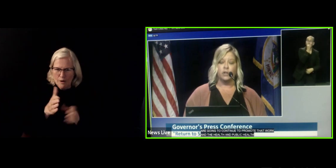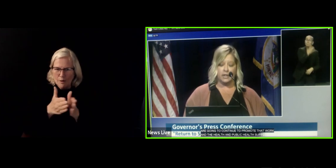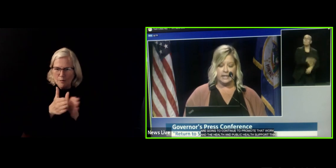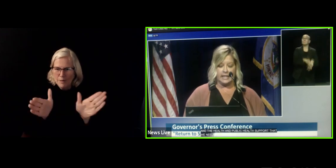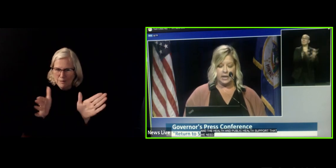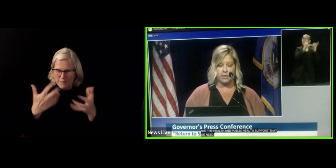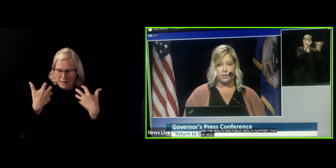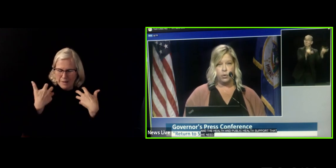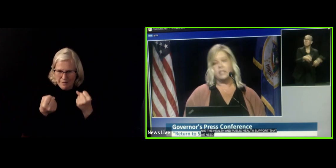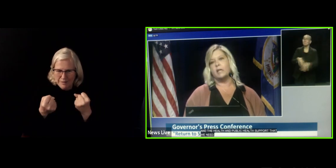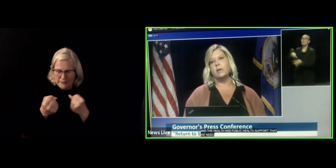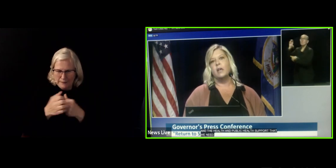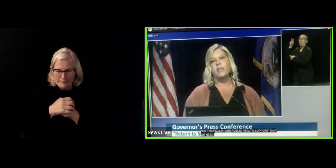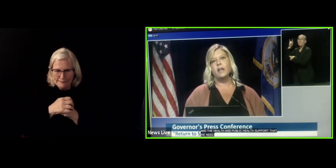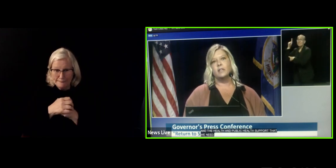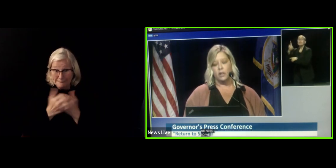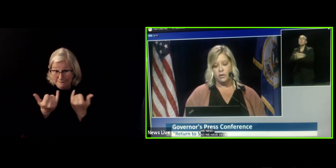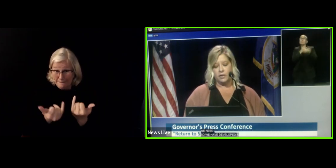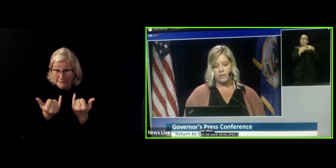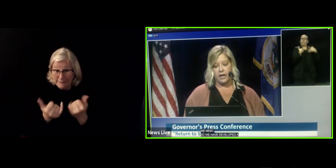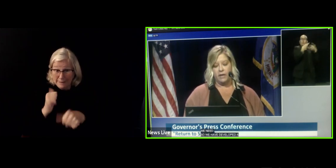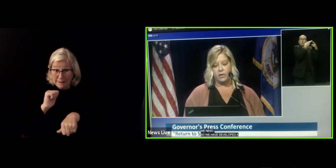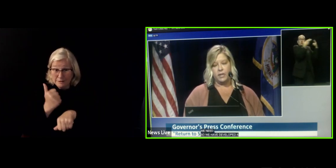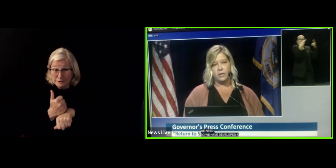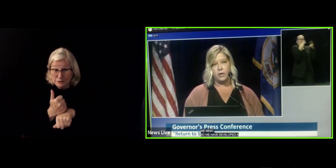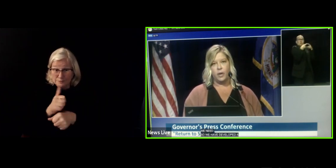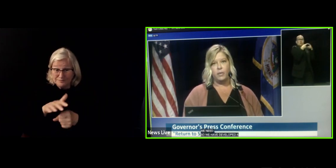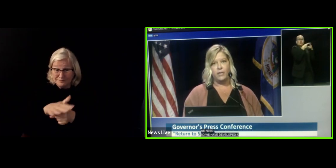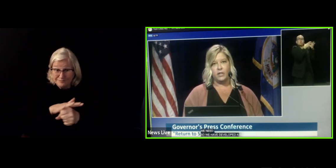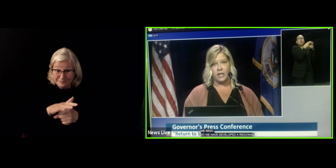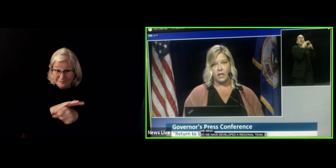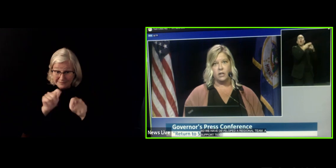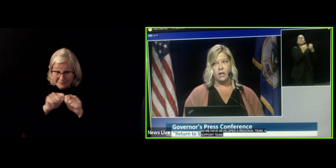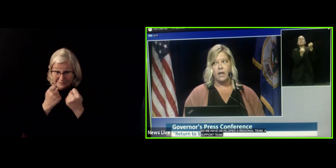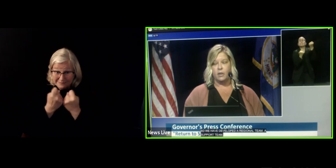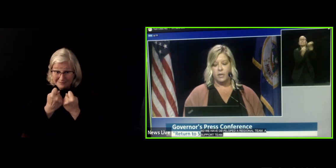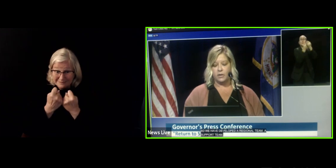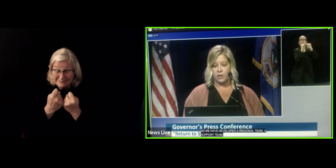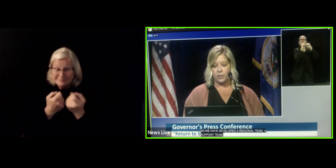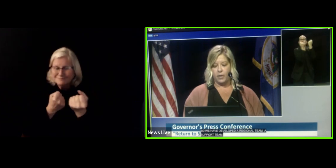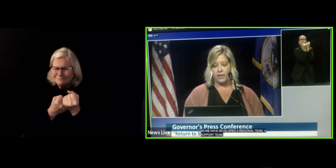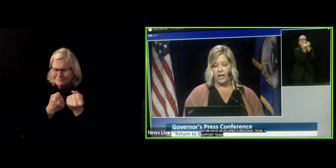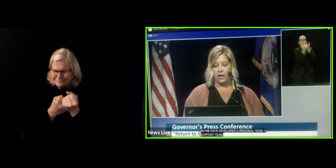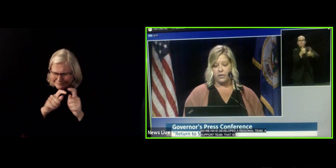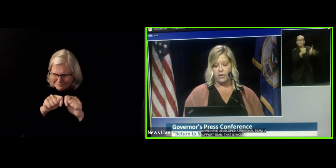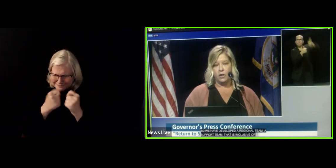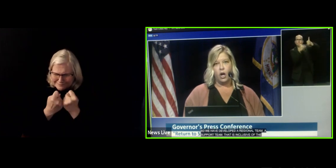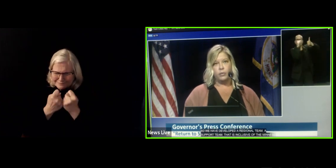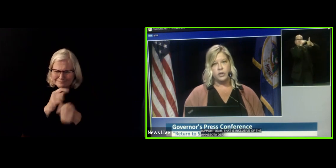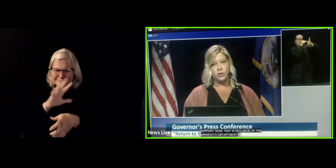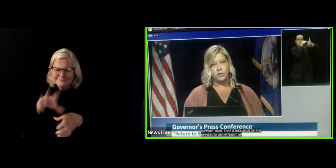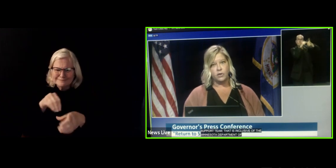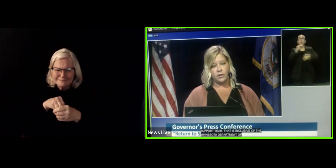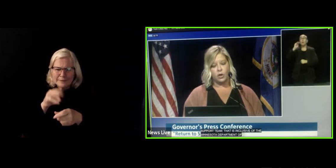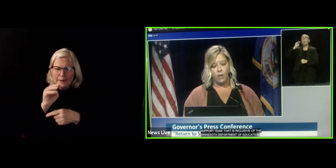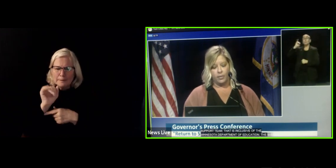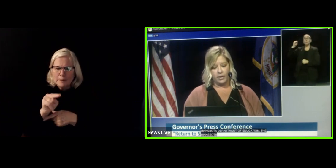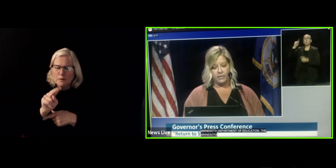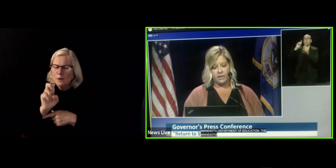regional team, a support team that is inclusive of the Minnesota Department of Education, the Minnesota Department of Health, our regional